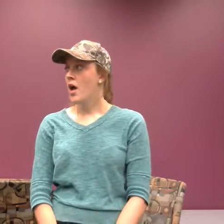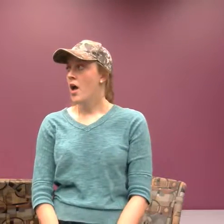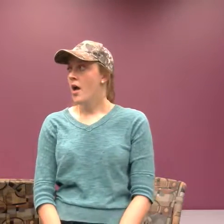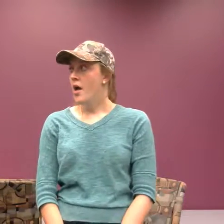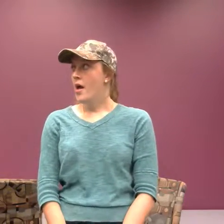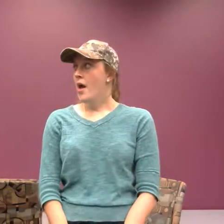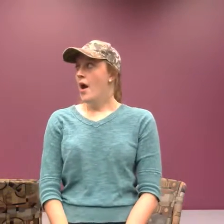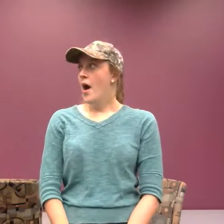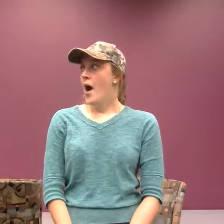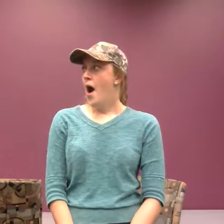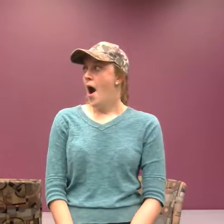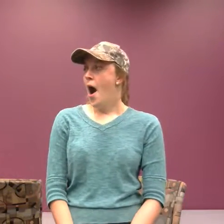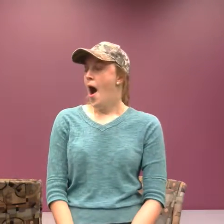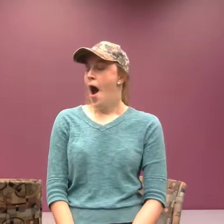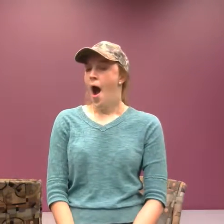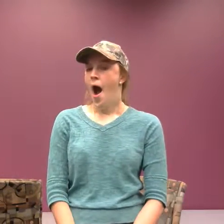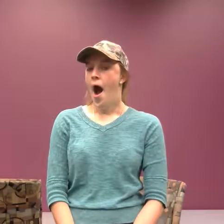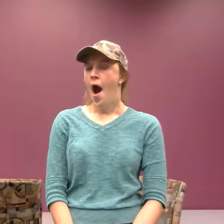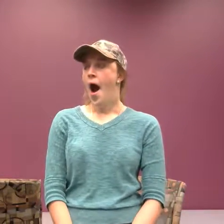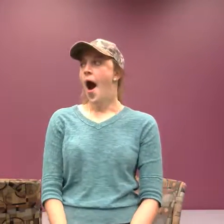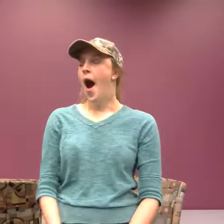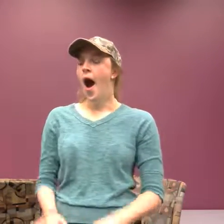Okay, then how long is the first side?